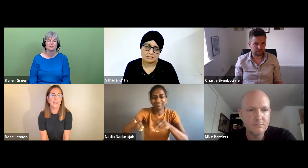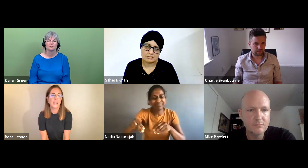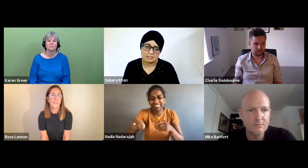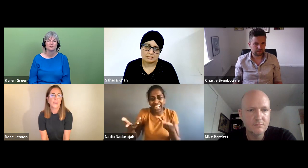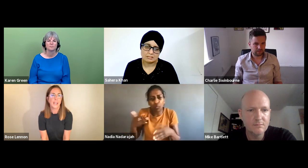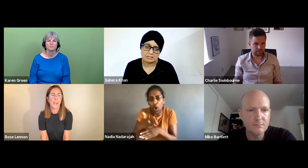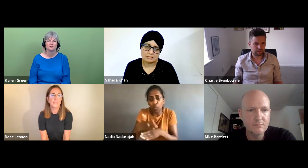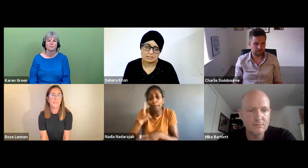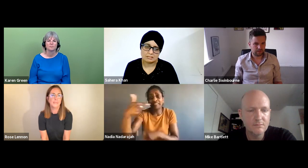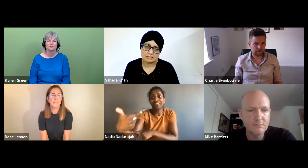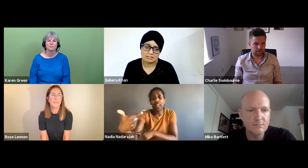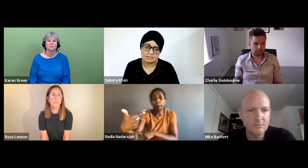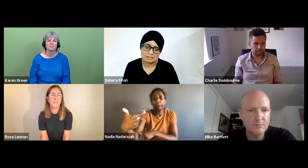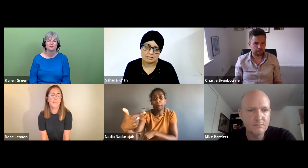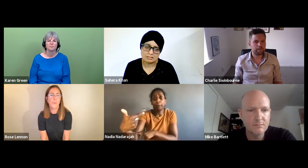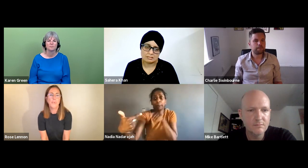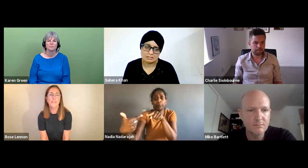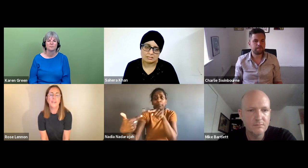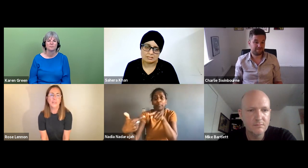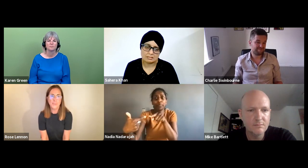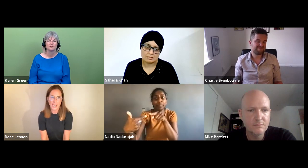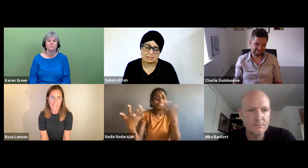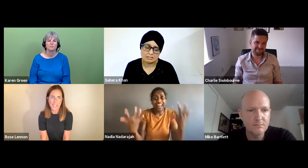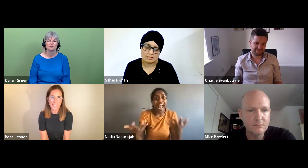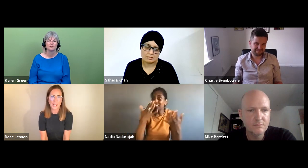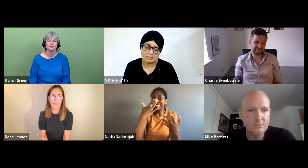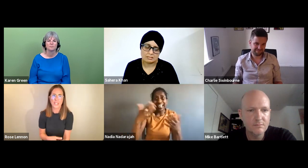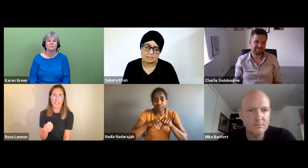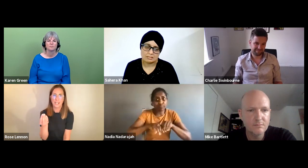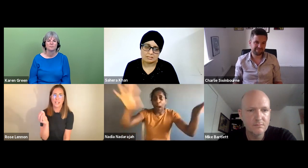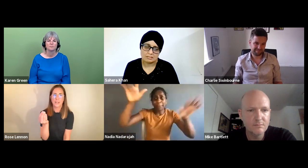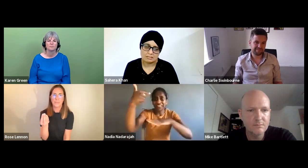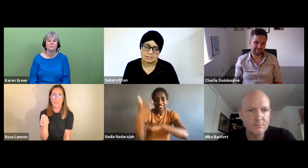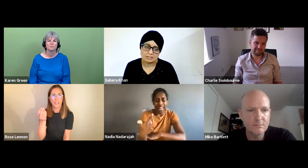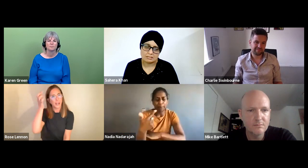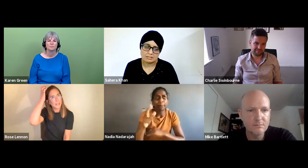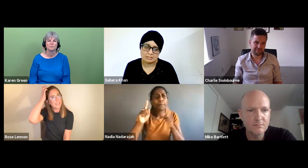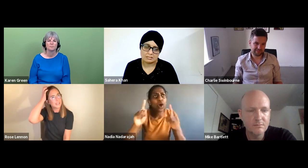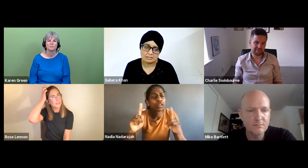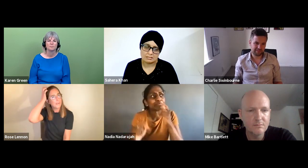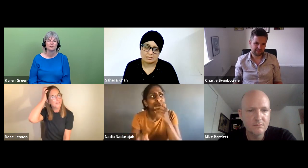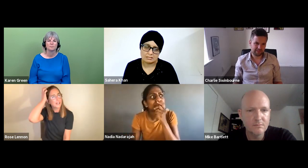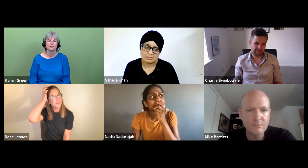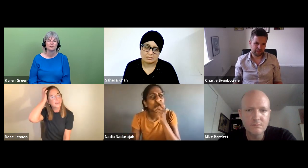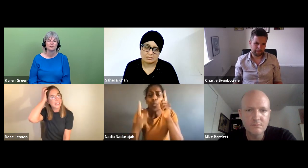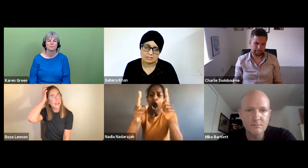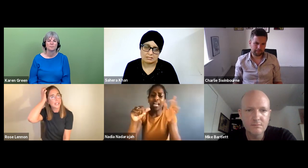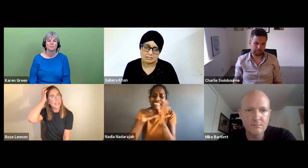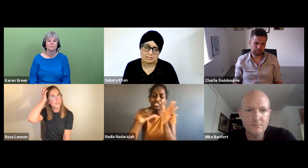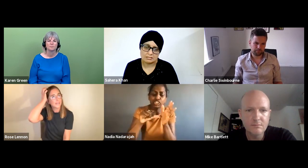writing, when we filmed it, it was, I mean, when we filmed, I mean, it's out there now, the